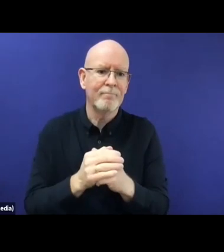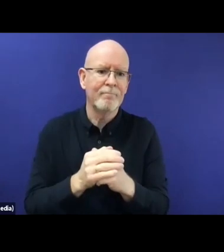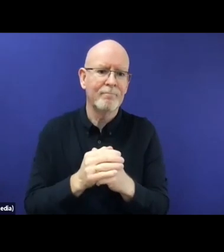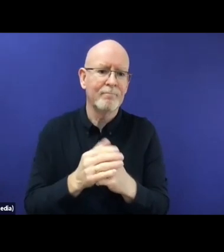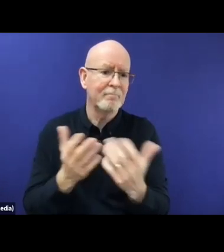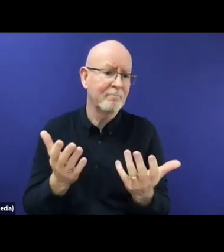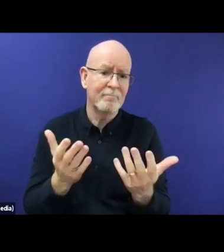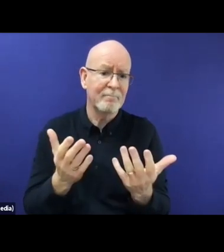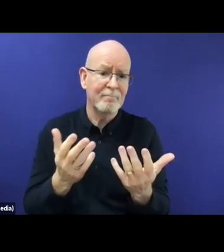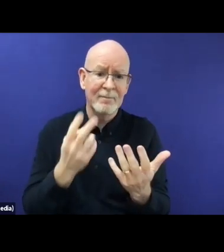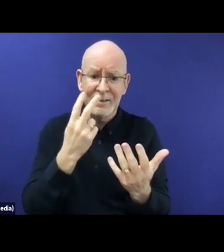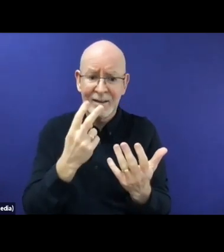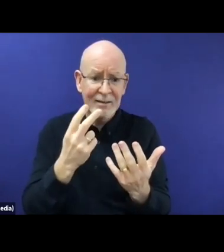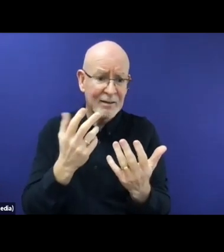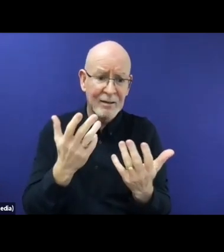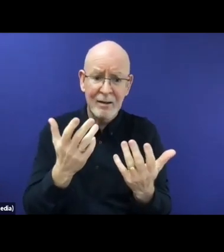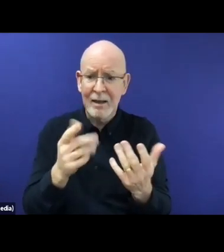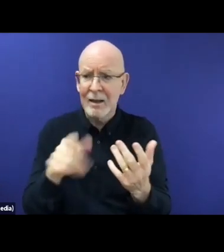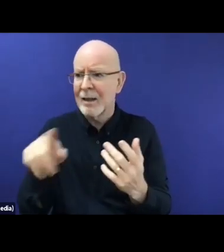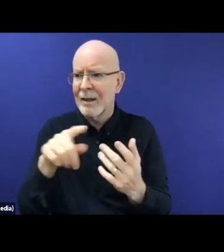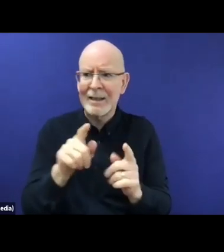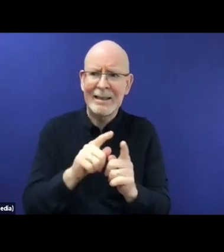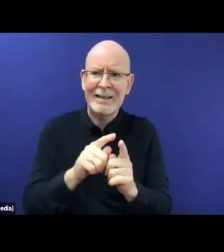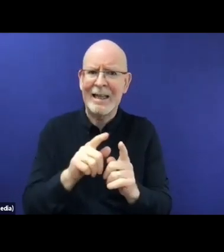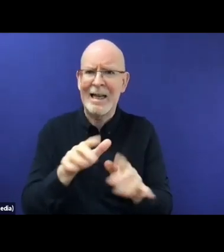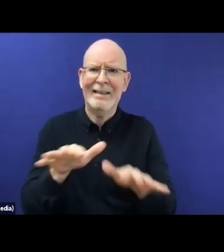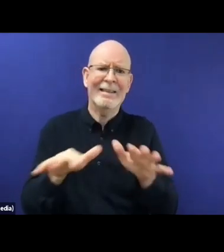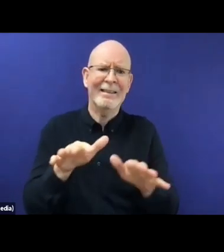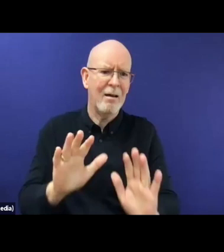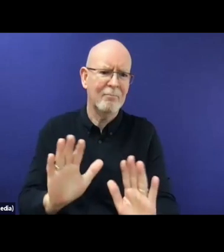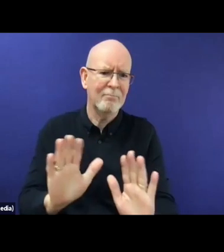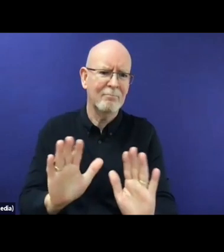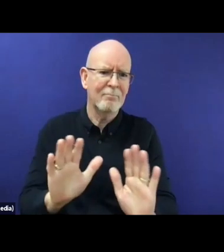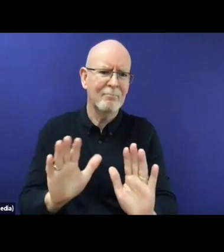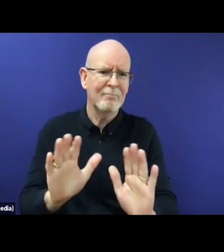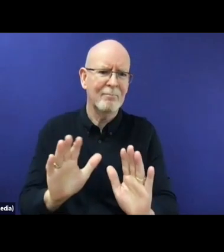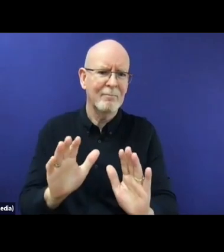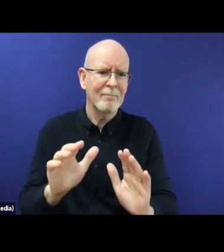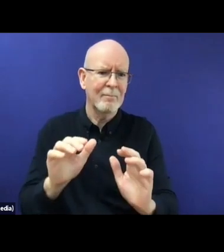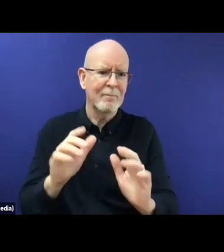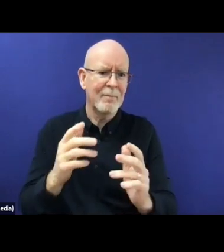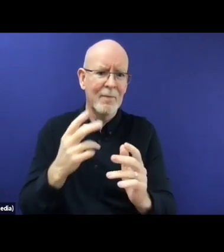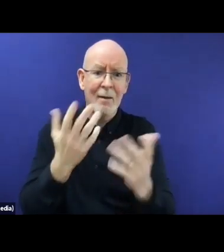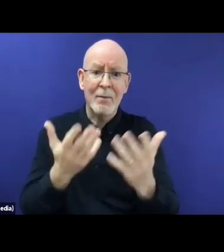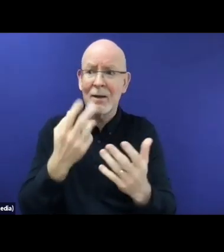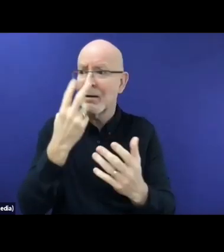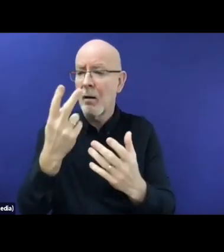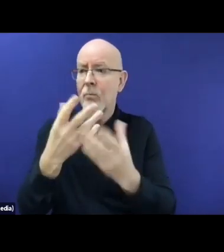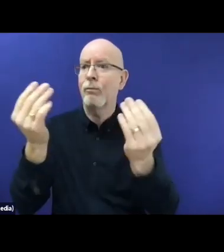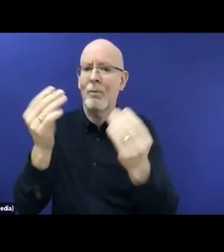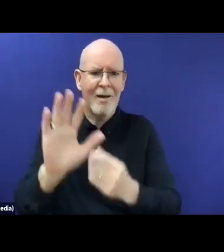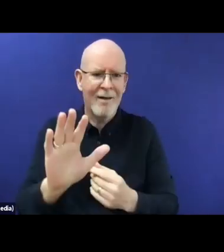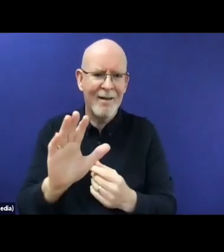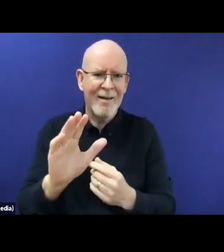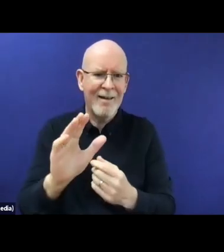function. You will also see at the bottom a possibility of using closed captioning. We have